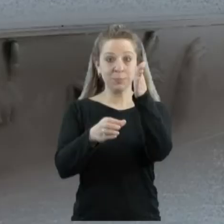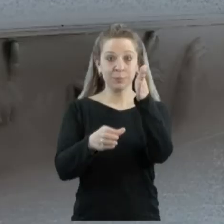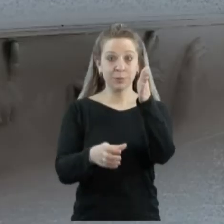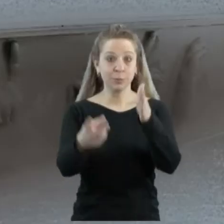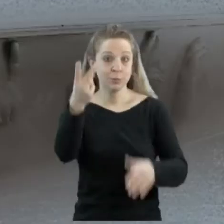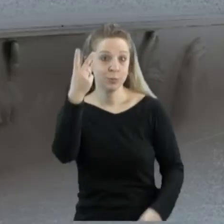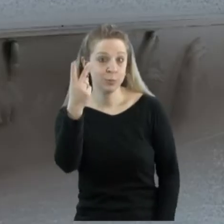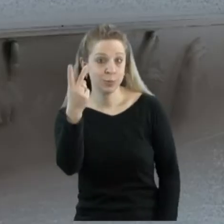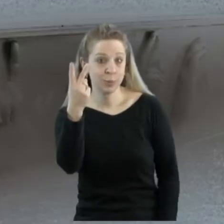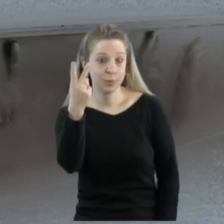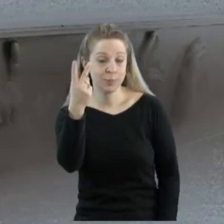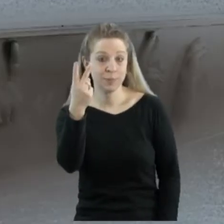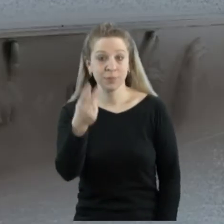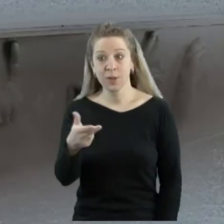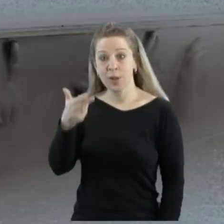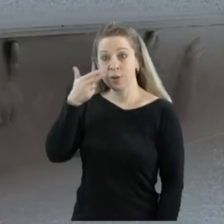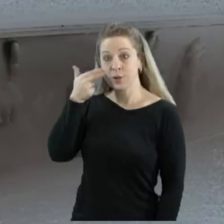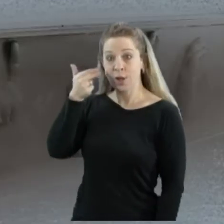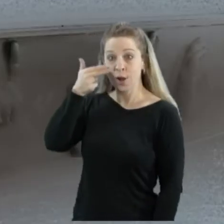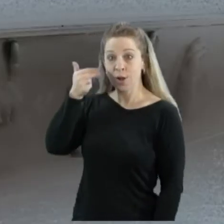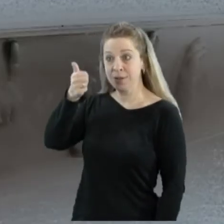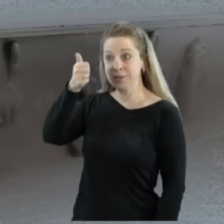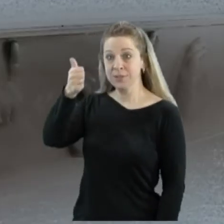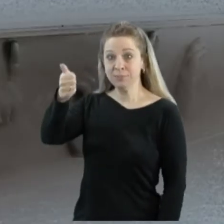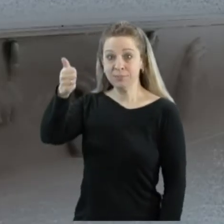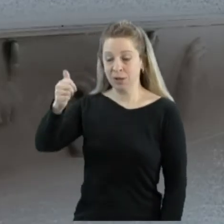Chapter 2. Clerc becomes a teacher.